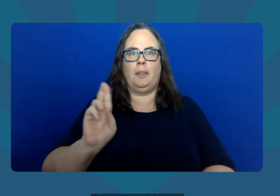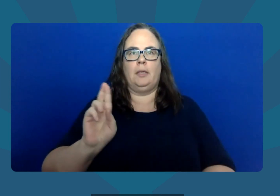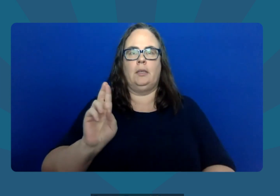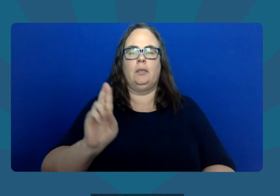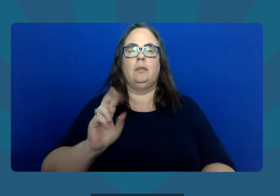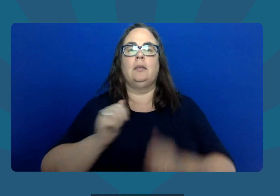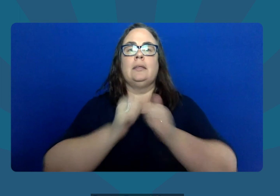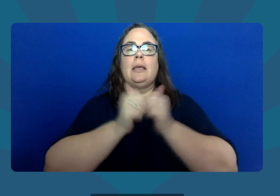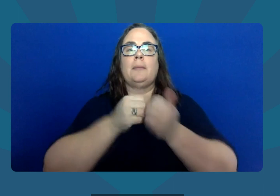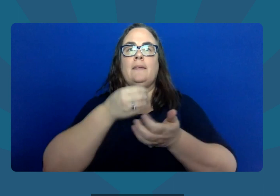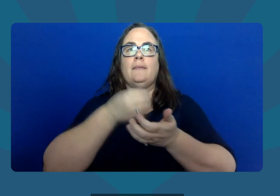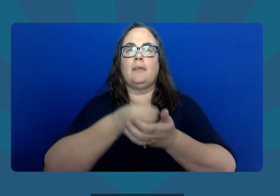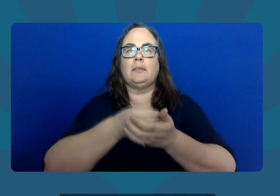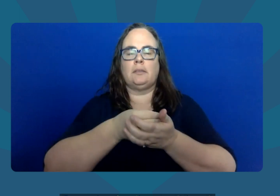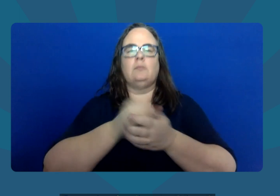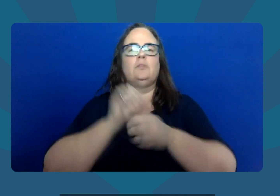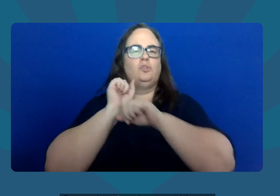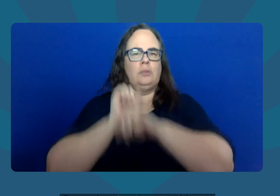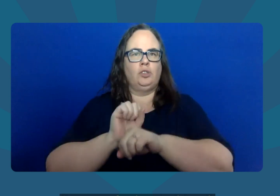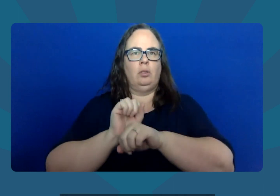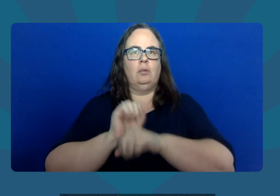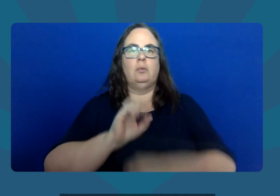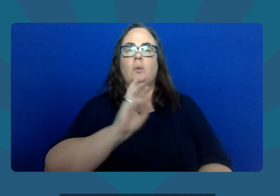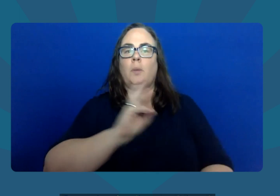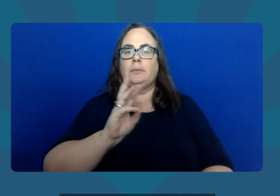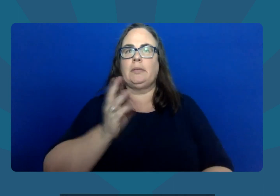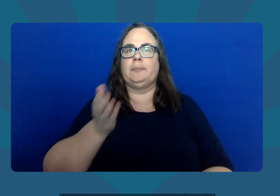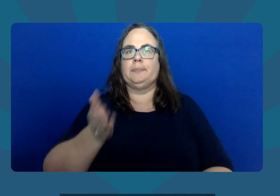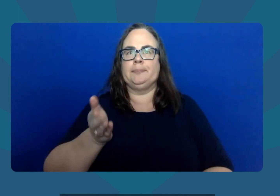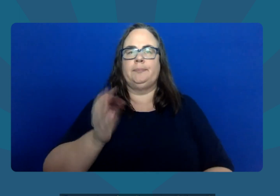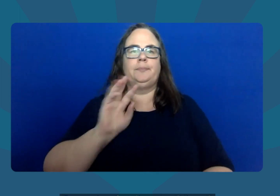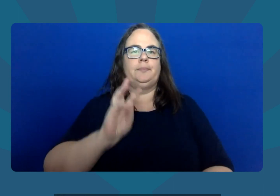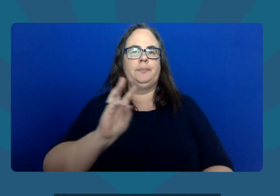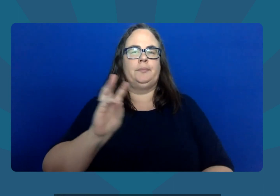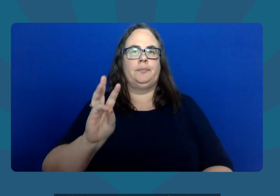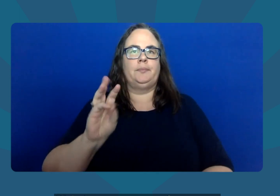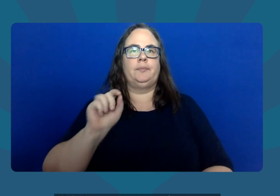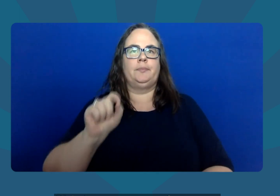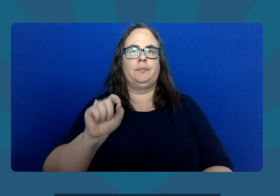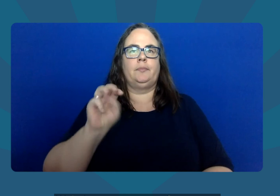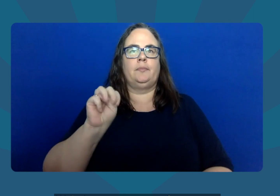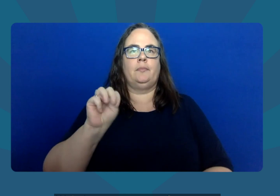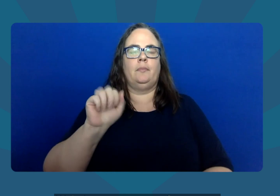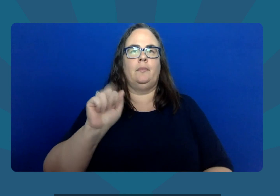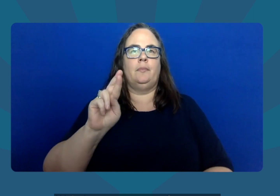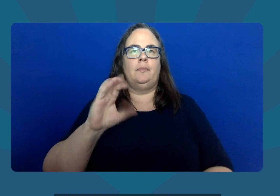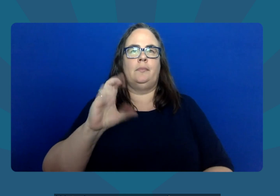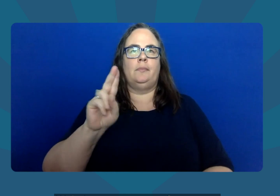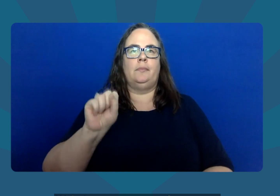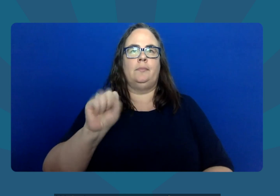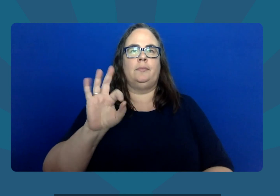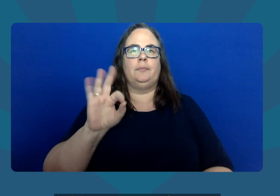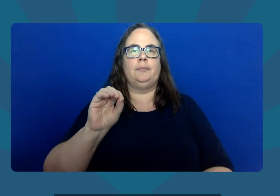Party, Republican. Campaign funding, traditional. Website,